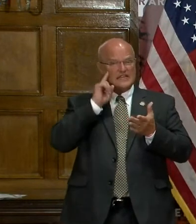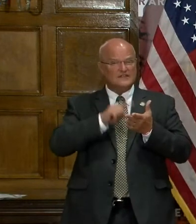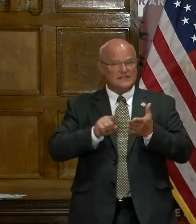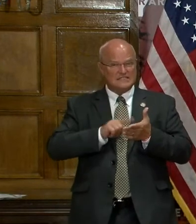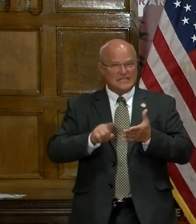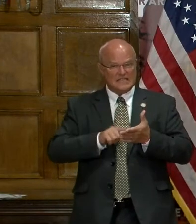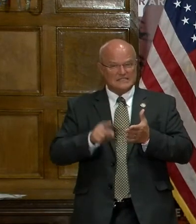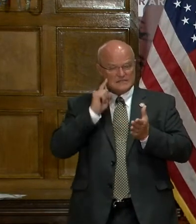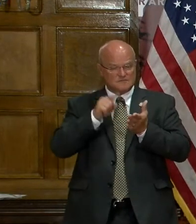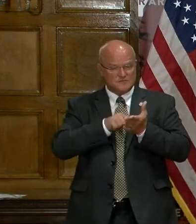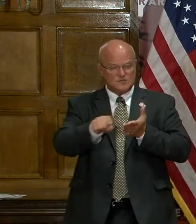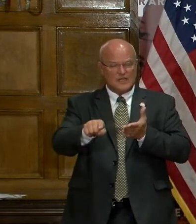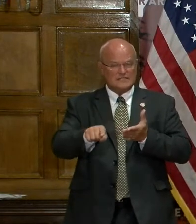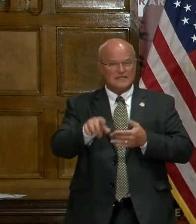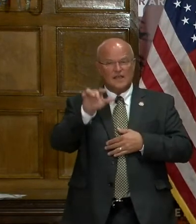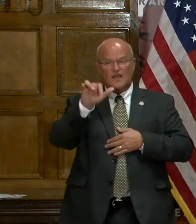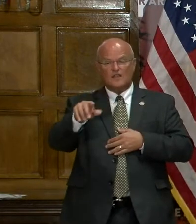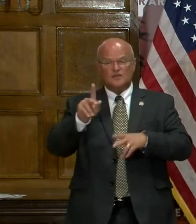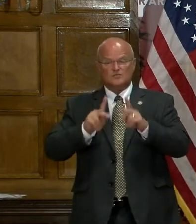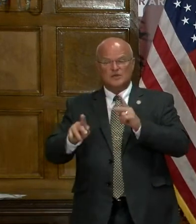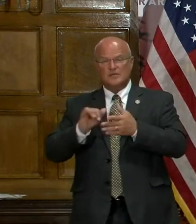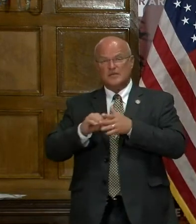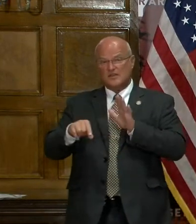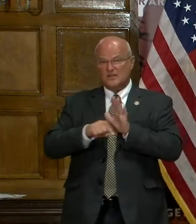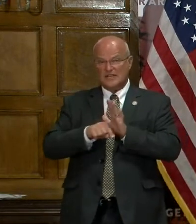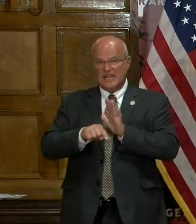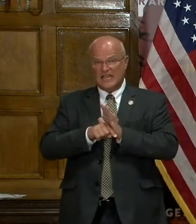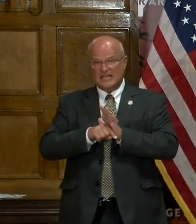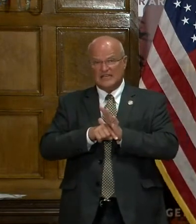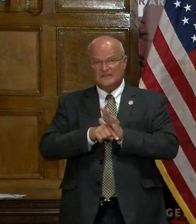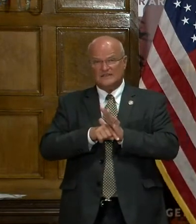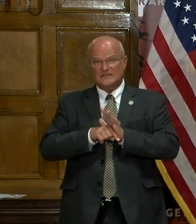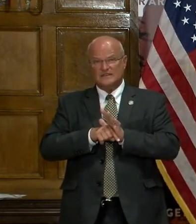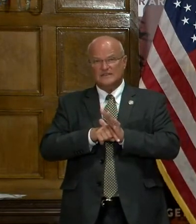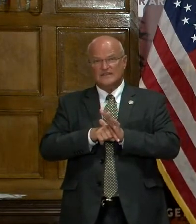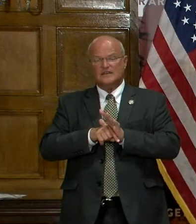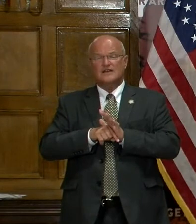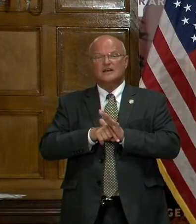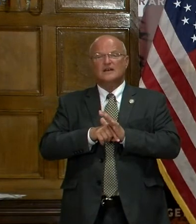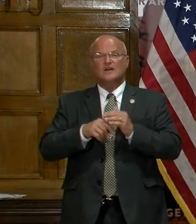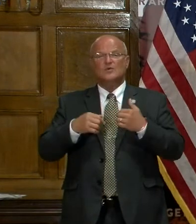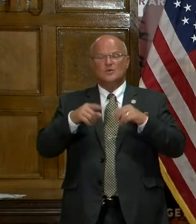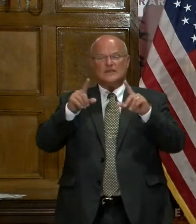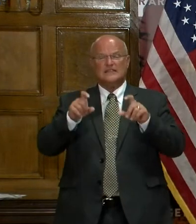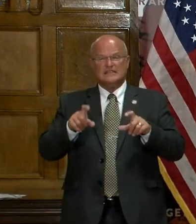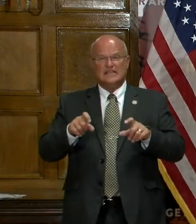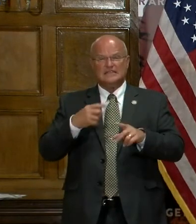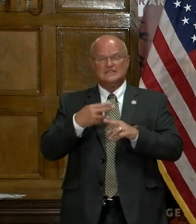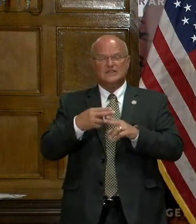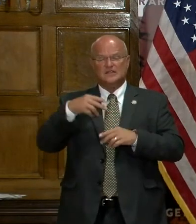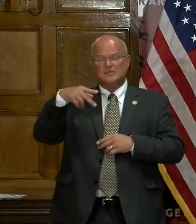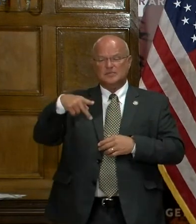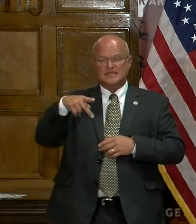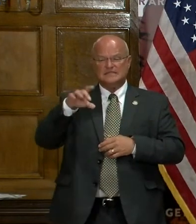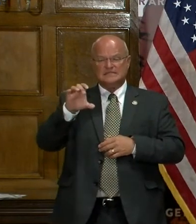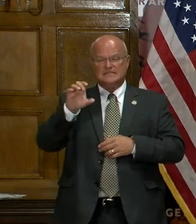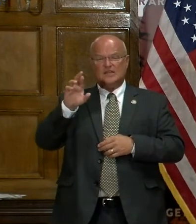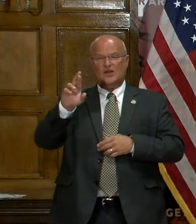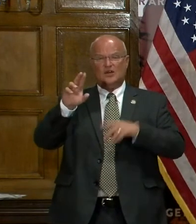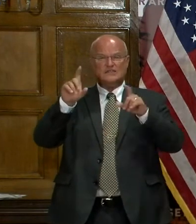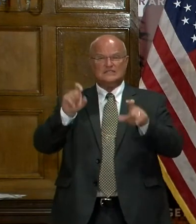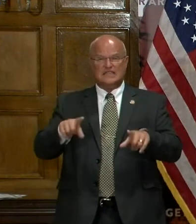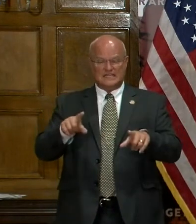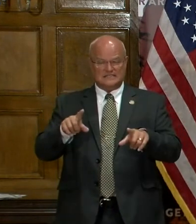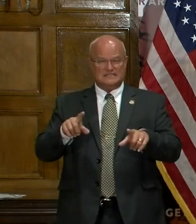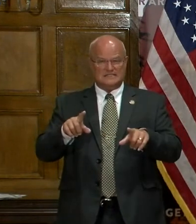investigation and tracing. Those individuals that are negative will be backed up with a positive, with a test called a PCR test to confirm